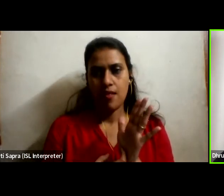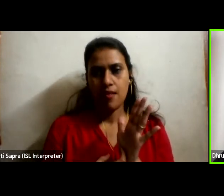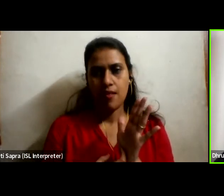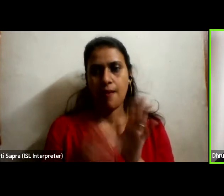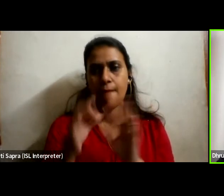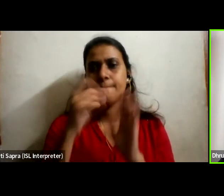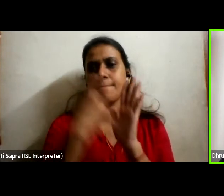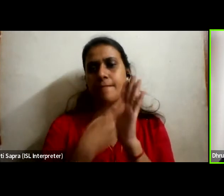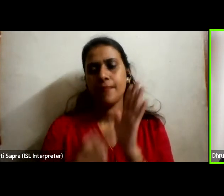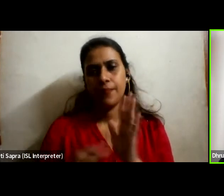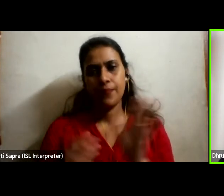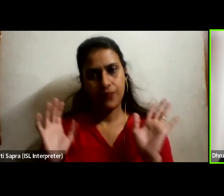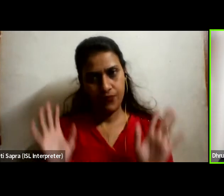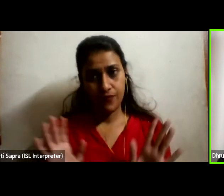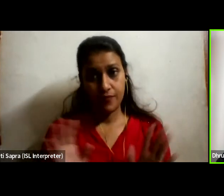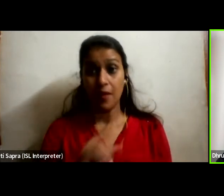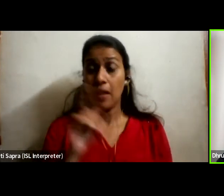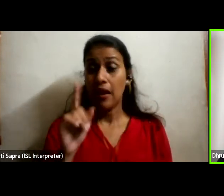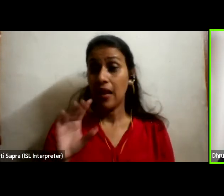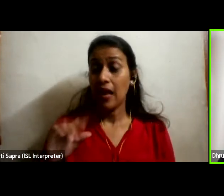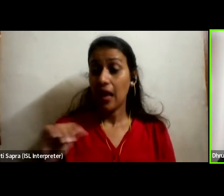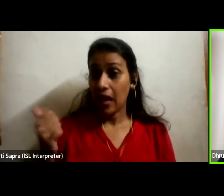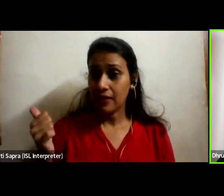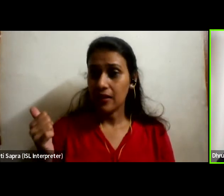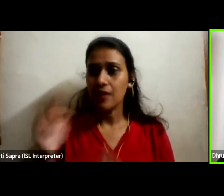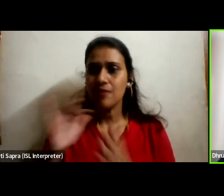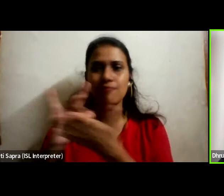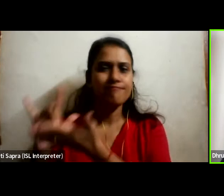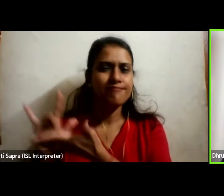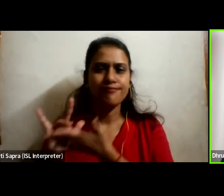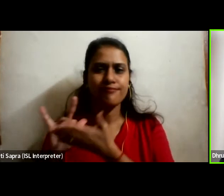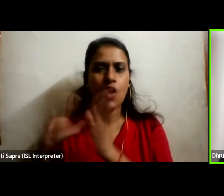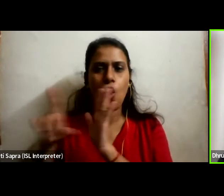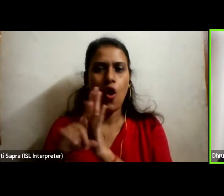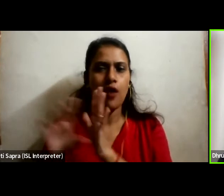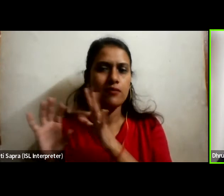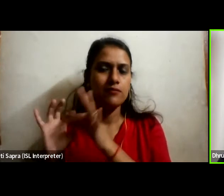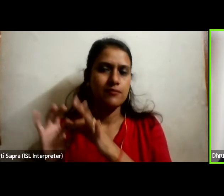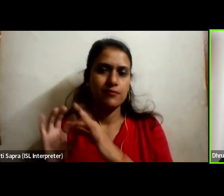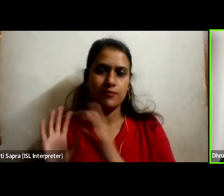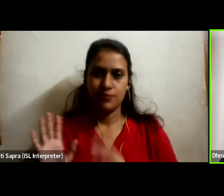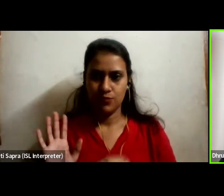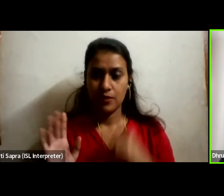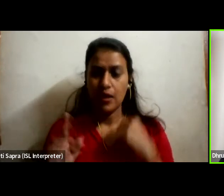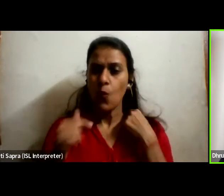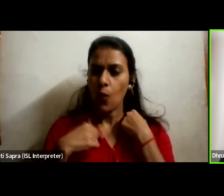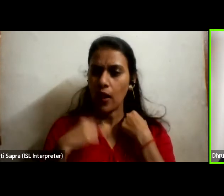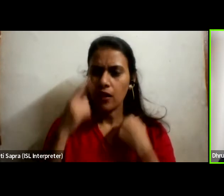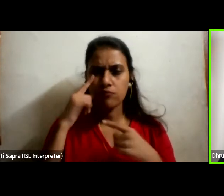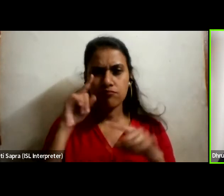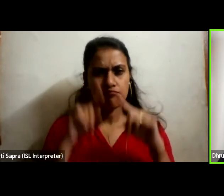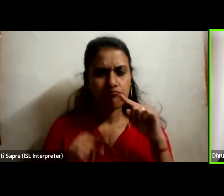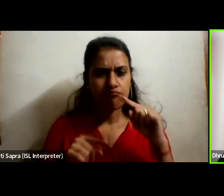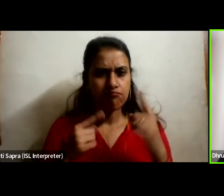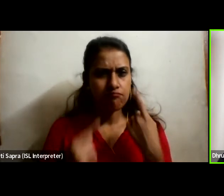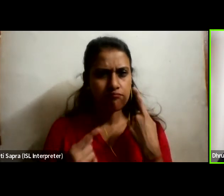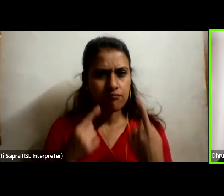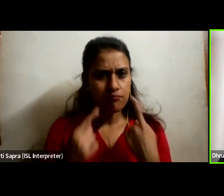their interaction with other areas of law. So we analyzed the